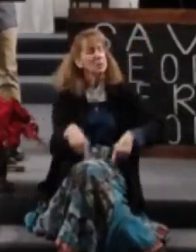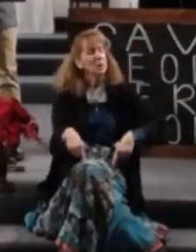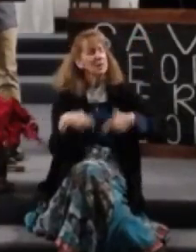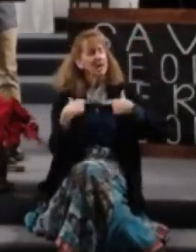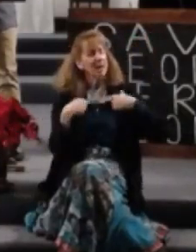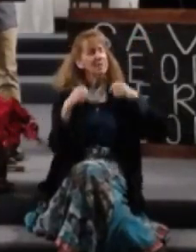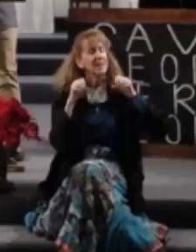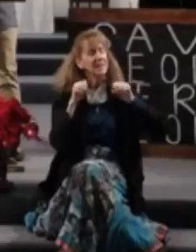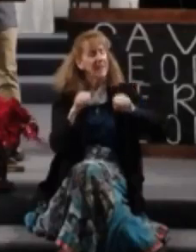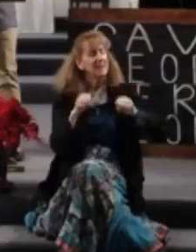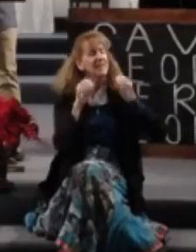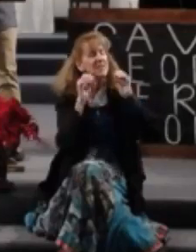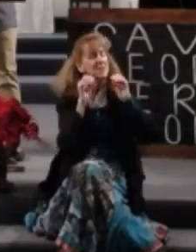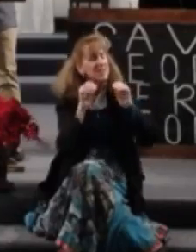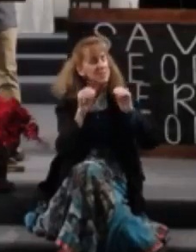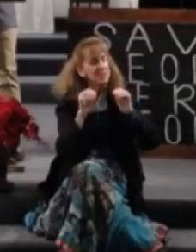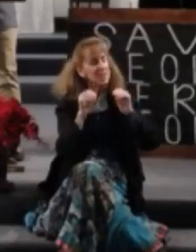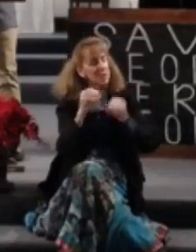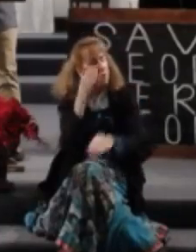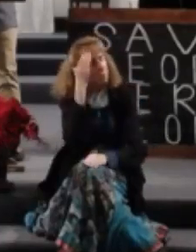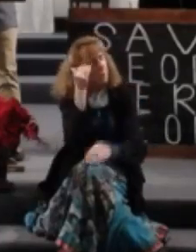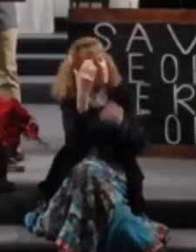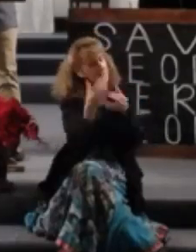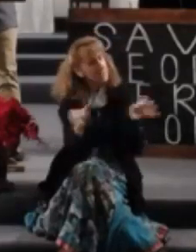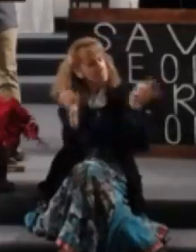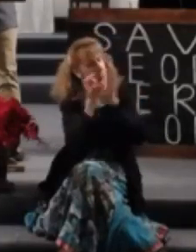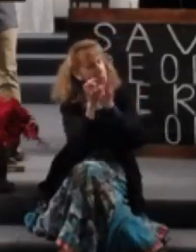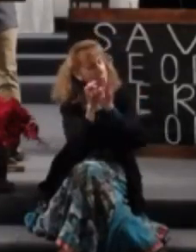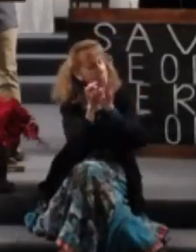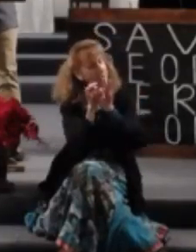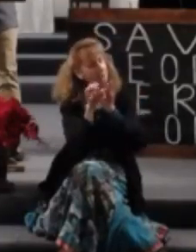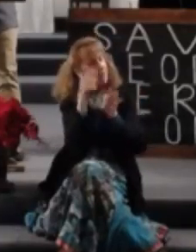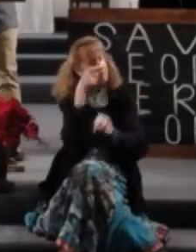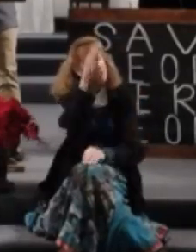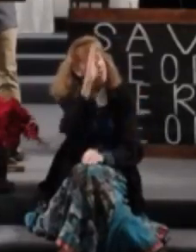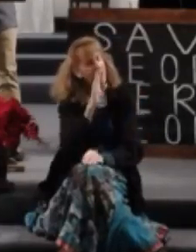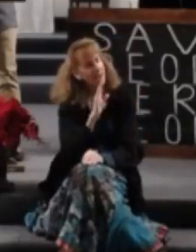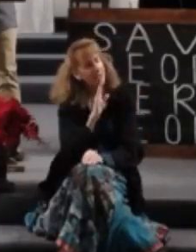So why is it so important to God